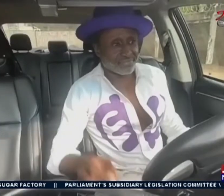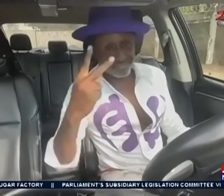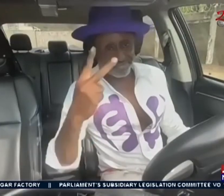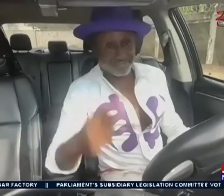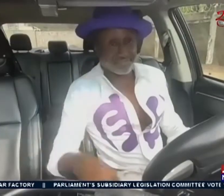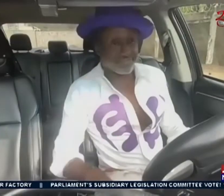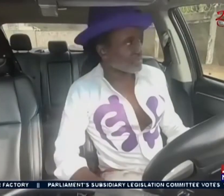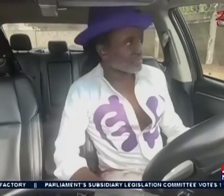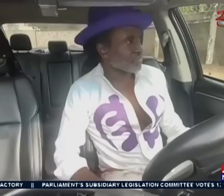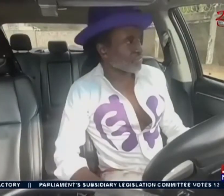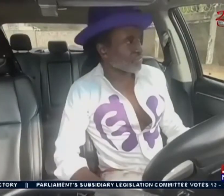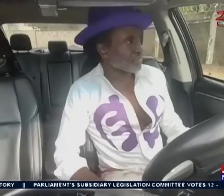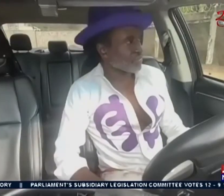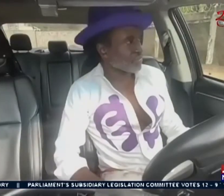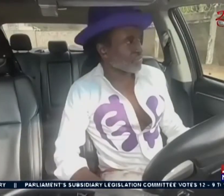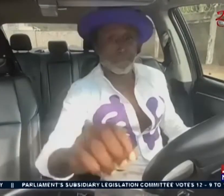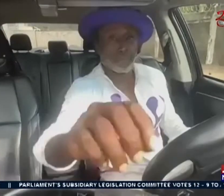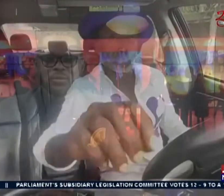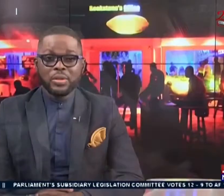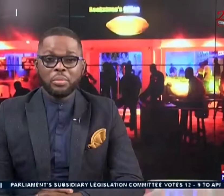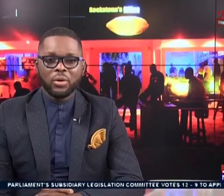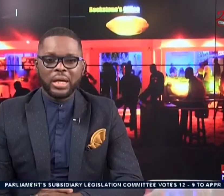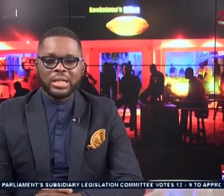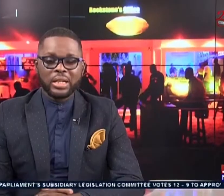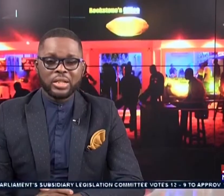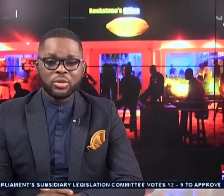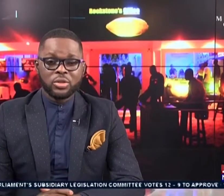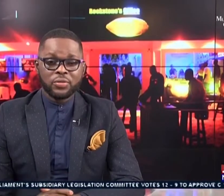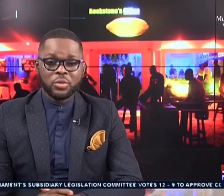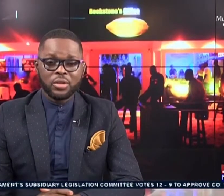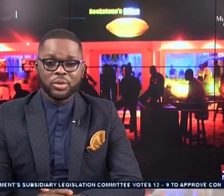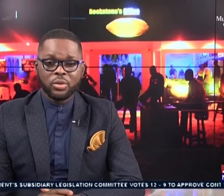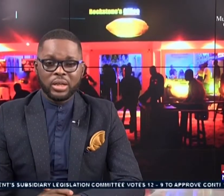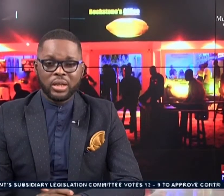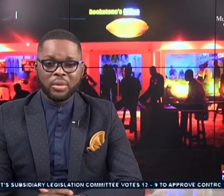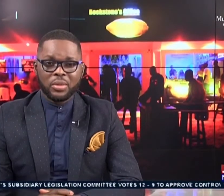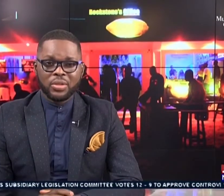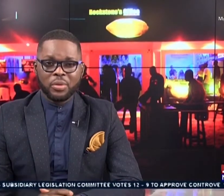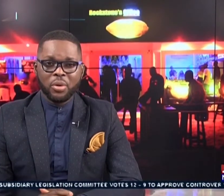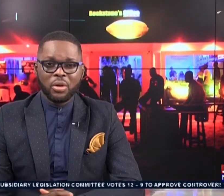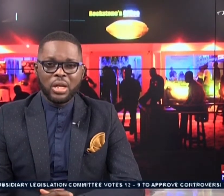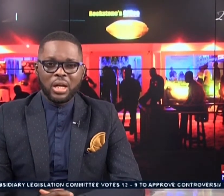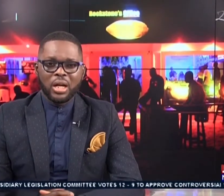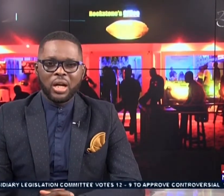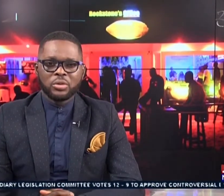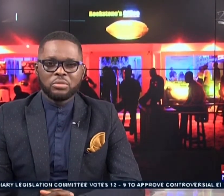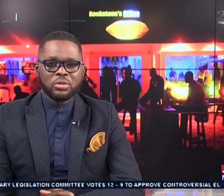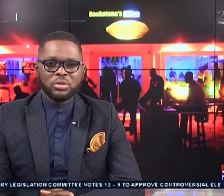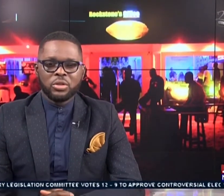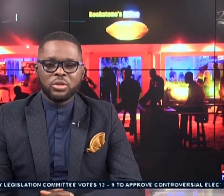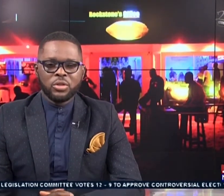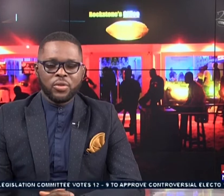Uh, let's, uh, let's wrap up with, uh, Mr. Emmanuel Frimpong and, uh, let's look to the future real quick. Mr. Frimpong, uh,